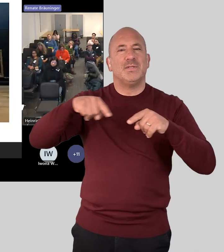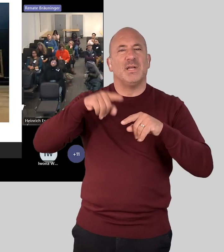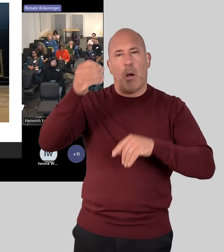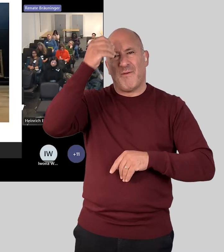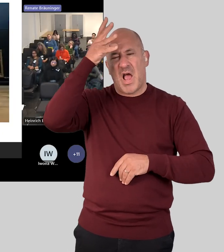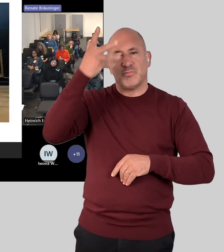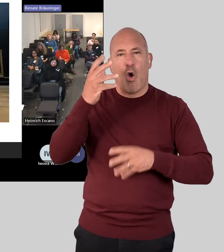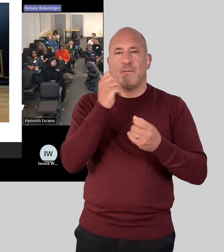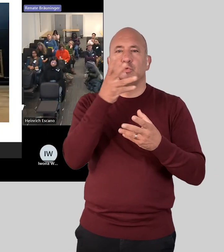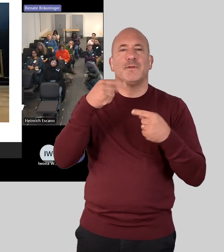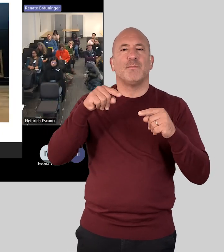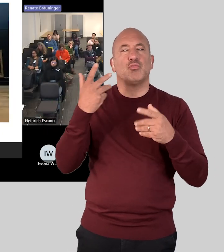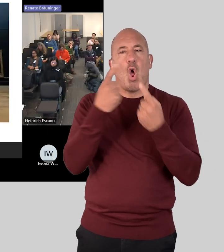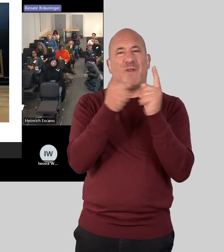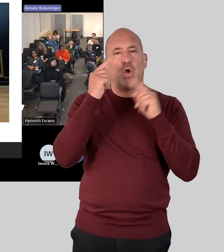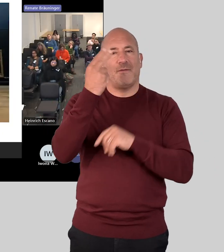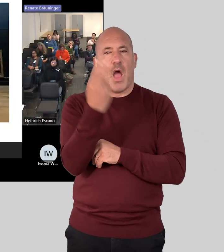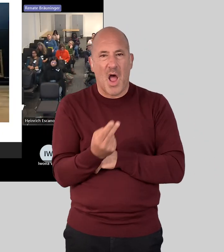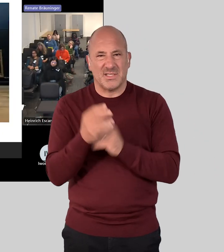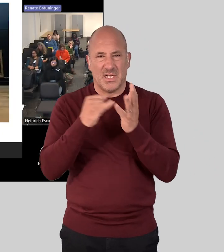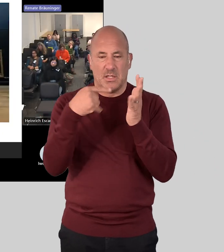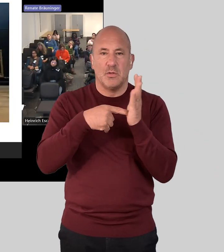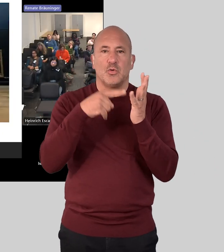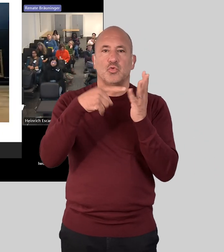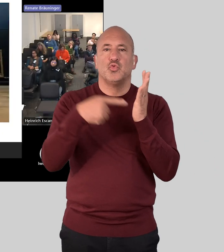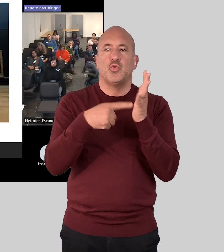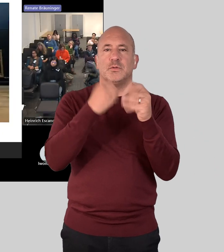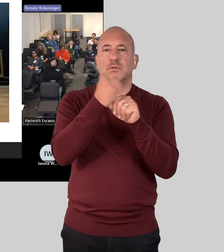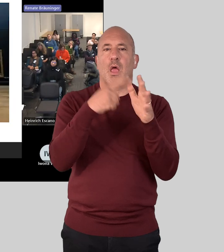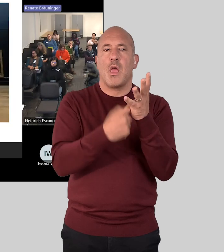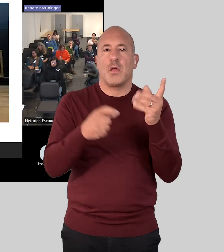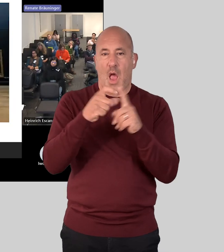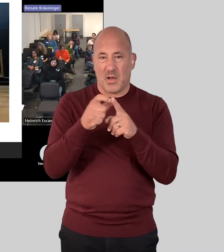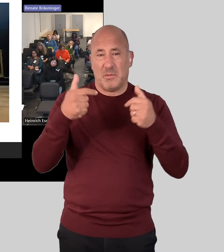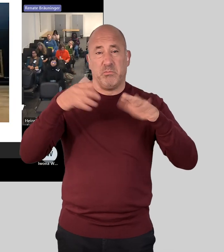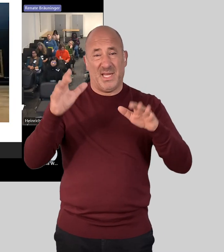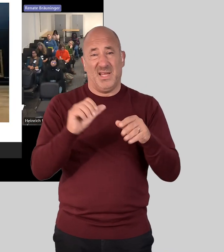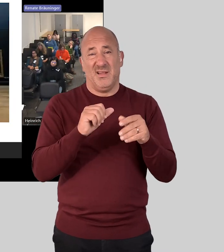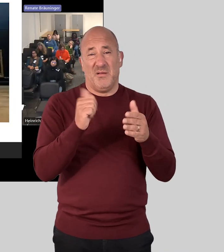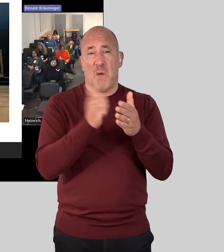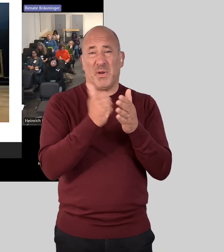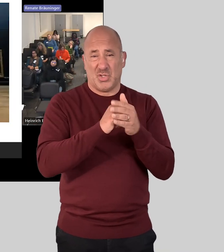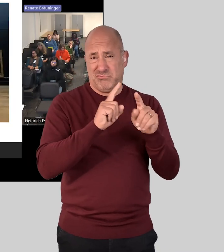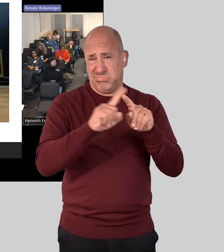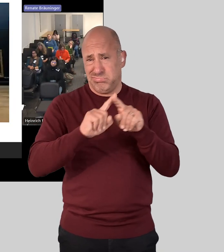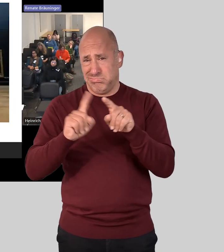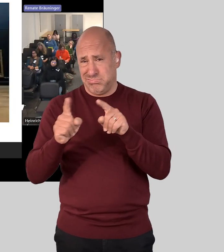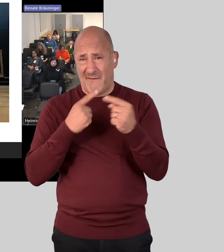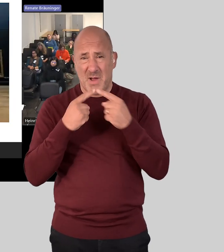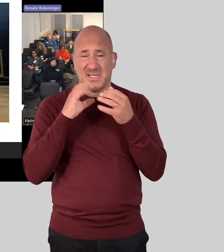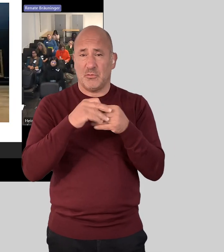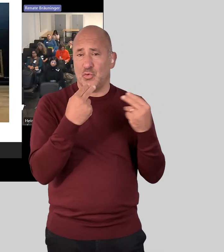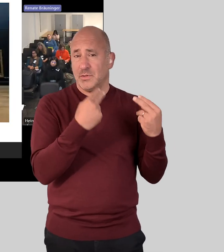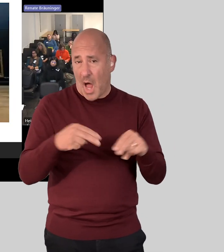of aesthetics at the University of Arts in Stuttgart. Has also published a series of interesting materials